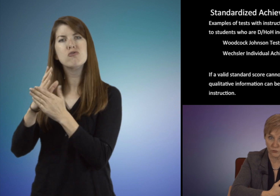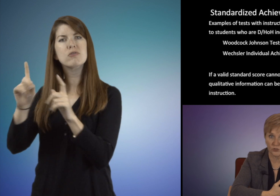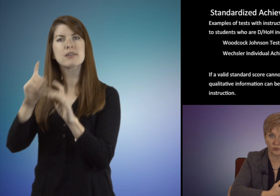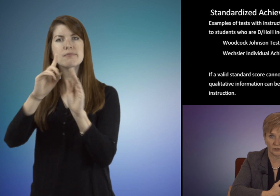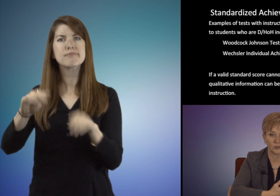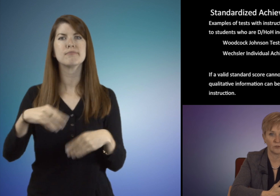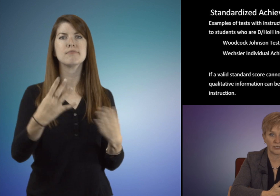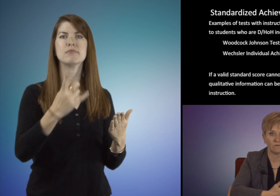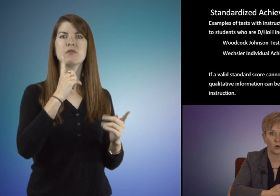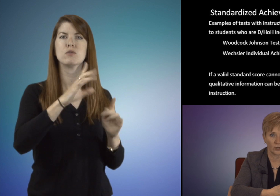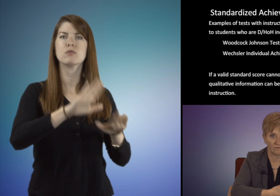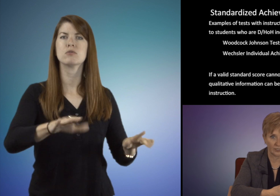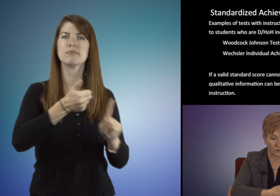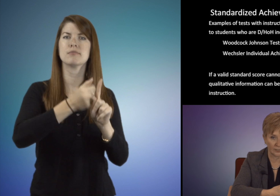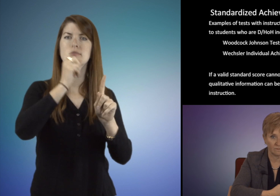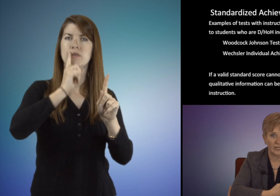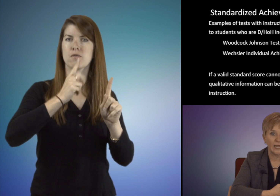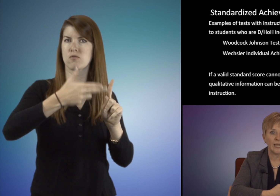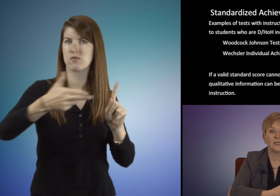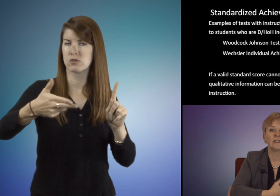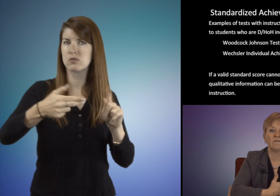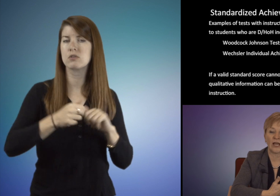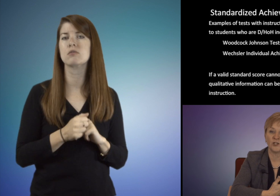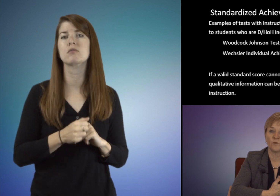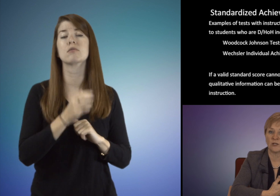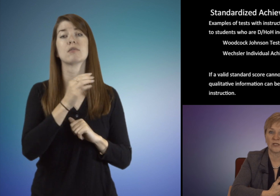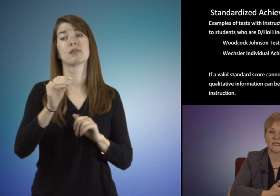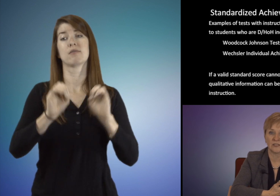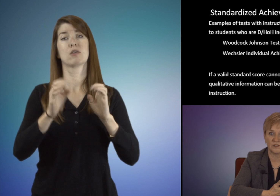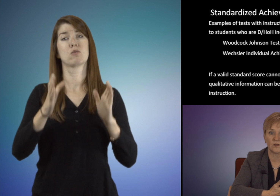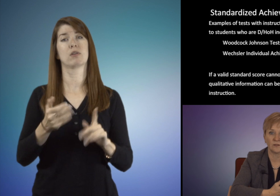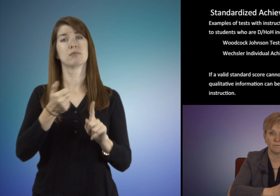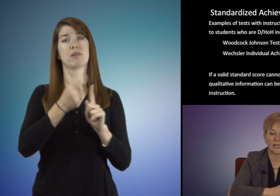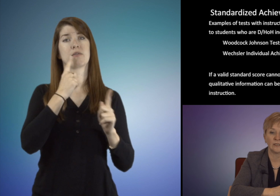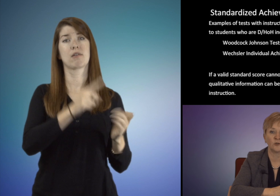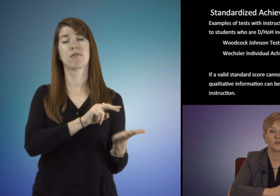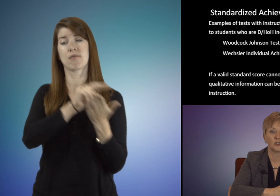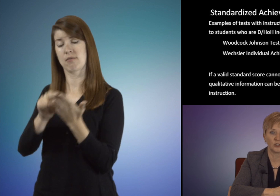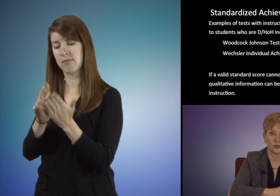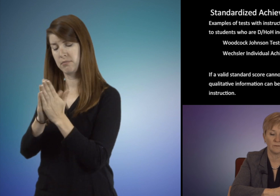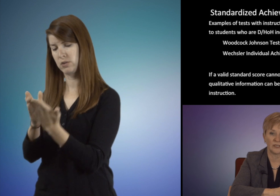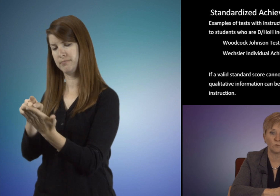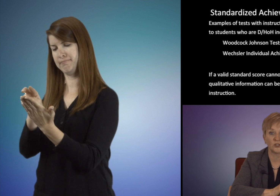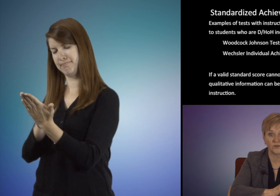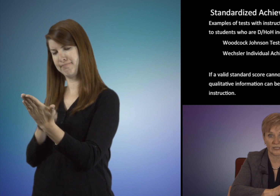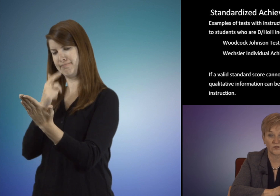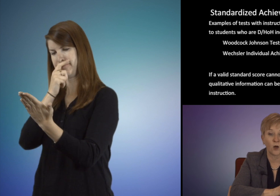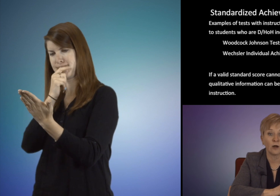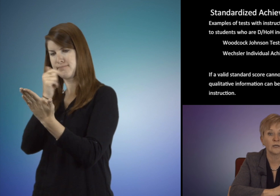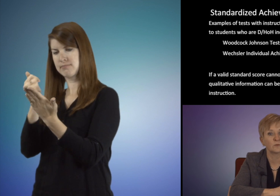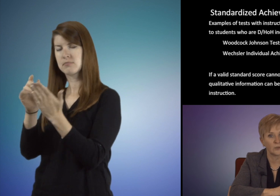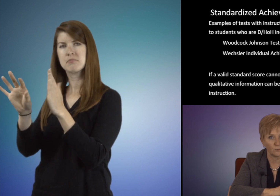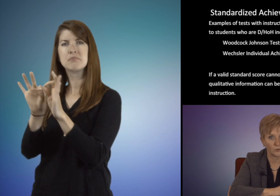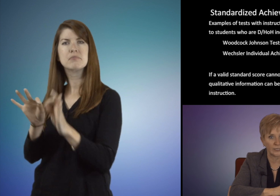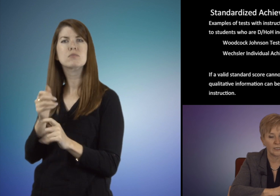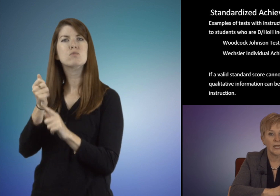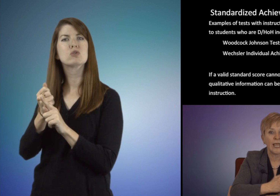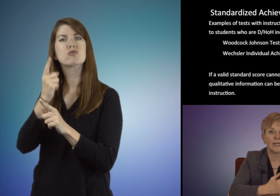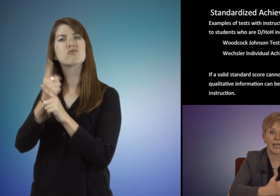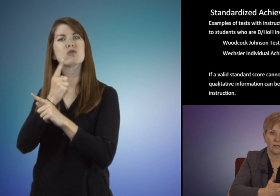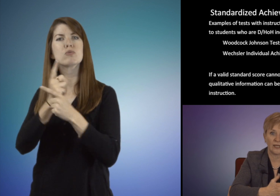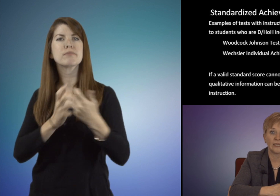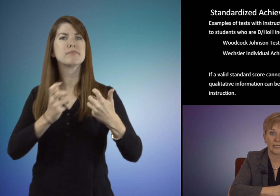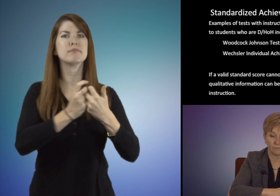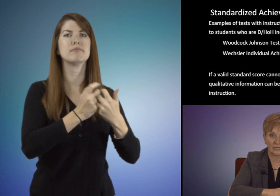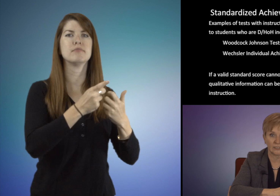tests to students who are deaf or hard of hearing, and an evaluator can consult the manual to determine which tests are appropriate